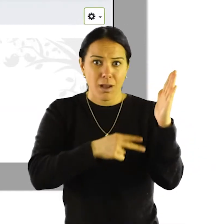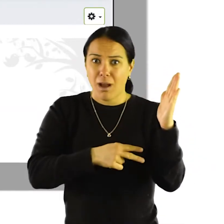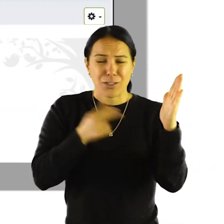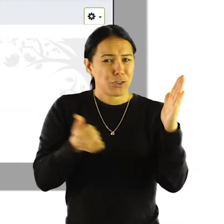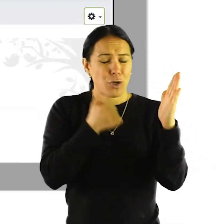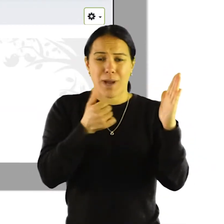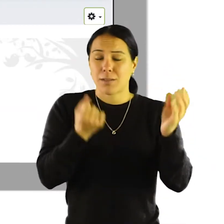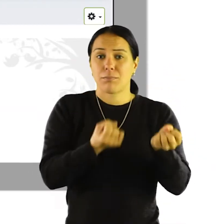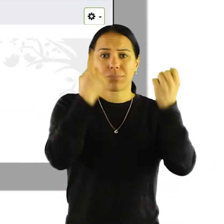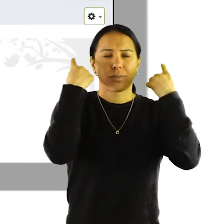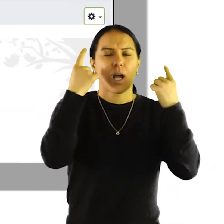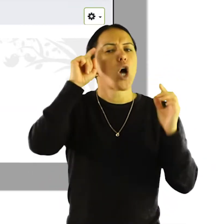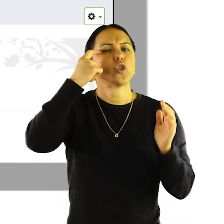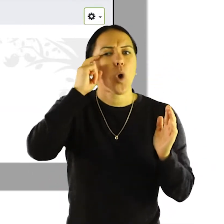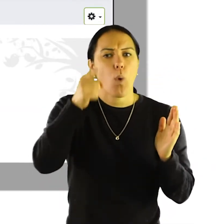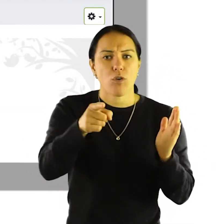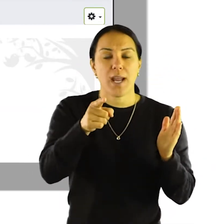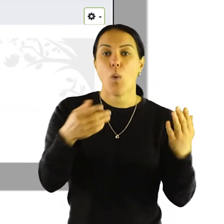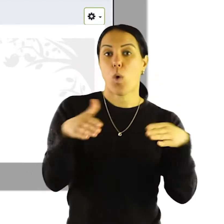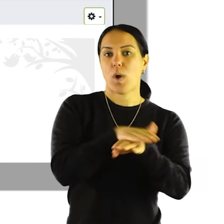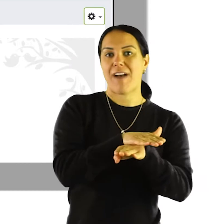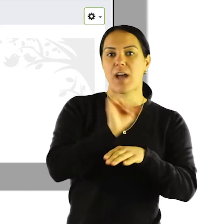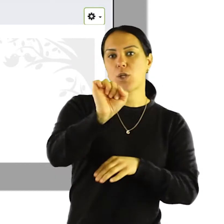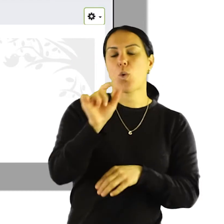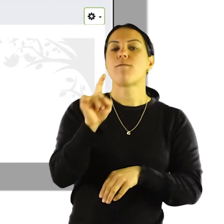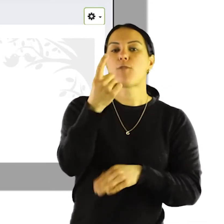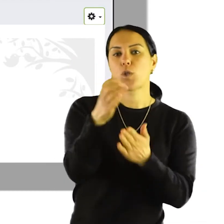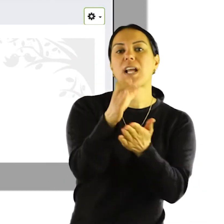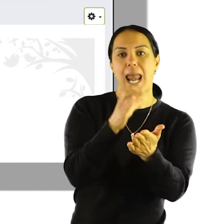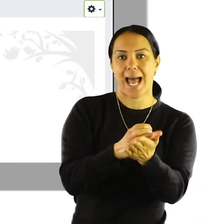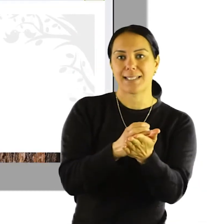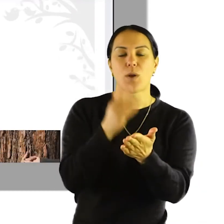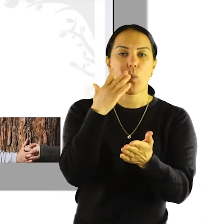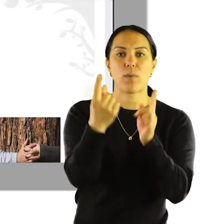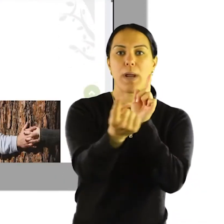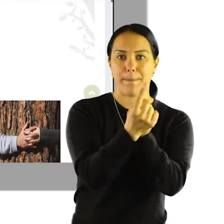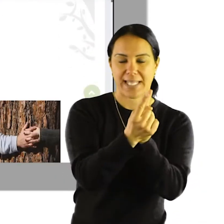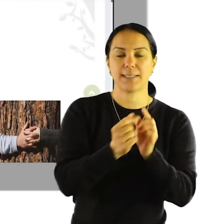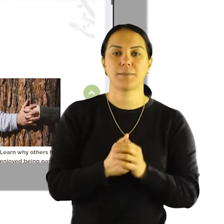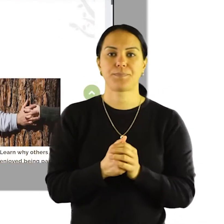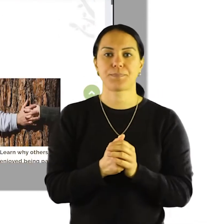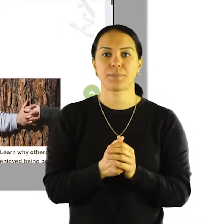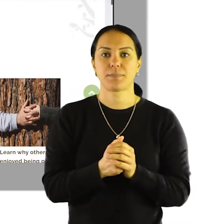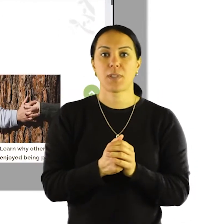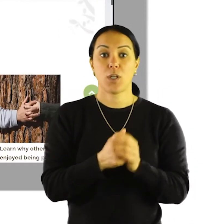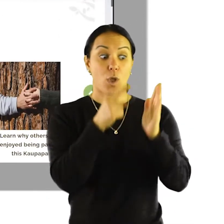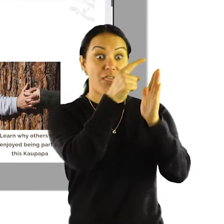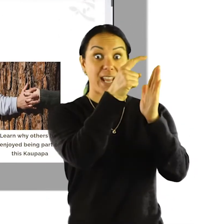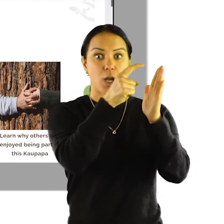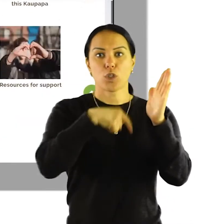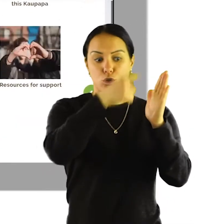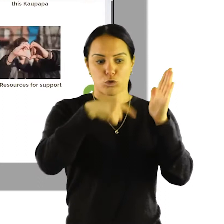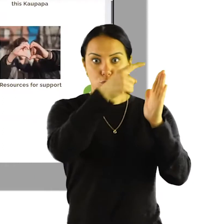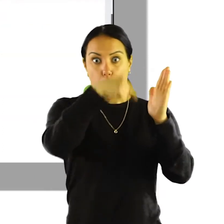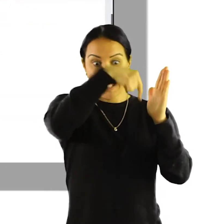worry too much about it. We'll cover it in your first class when we get together to meet. But when you do get to that, just scroll down